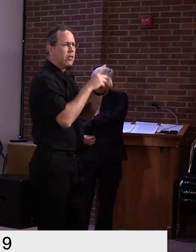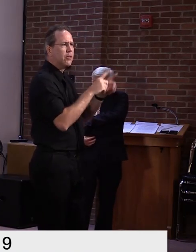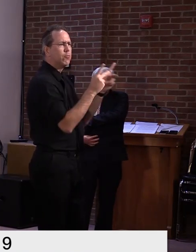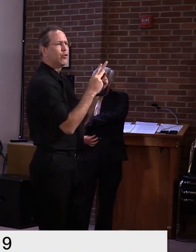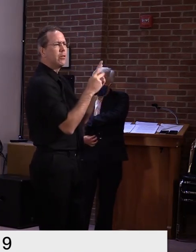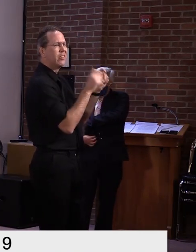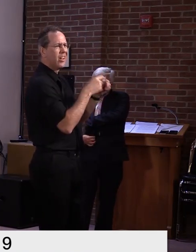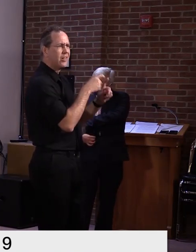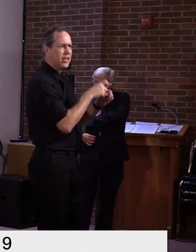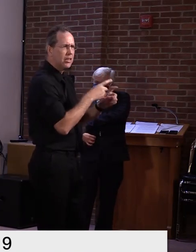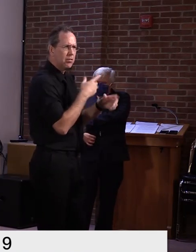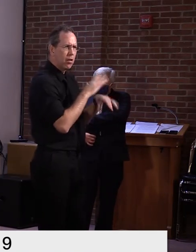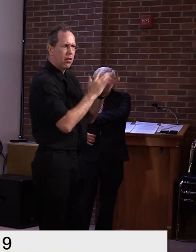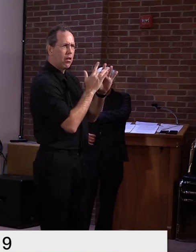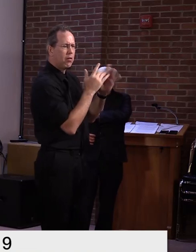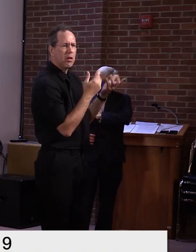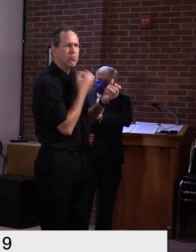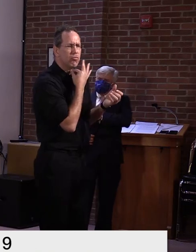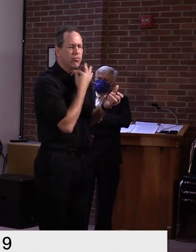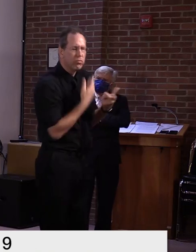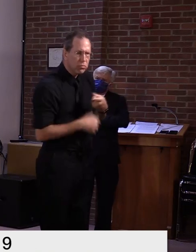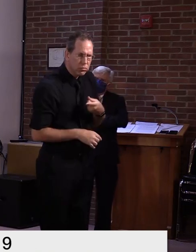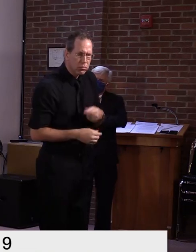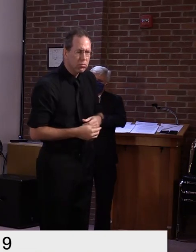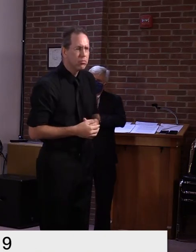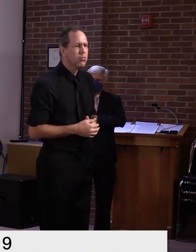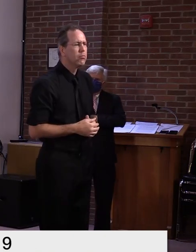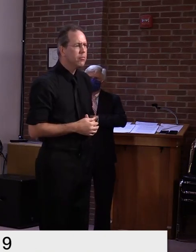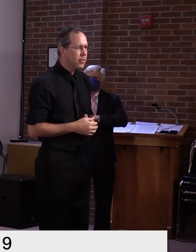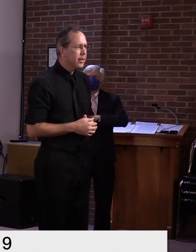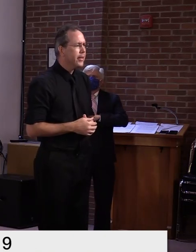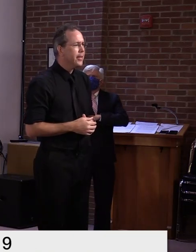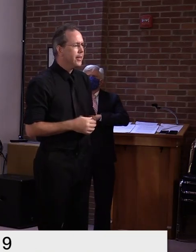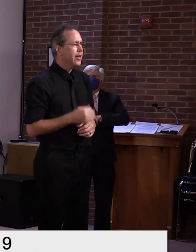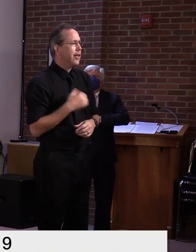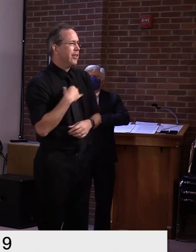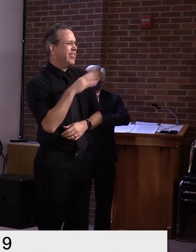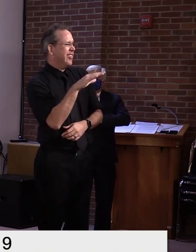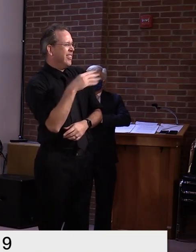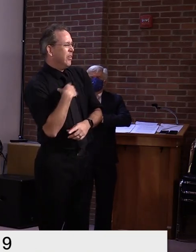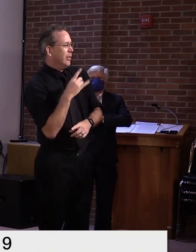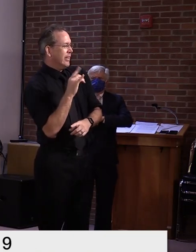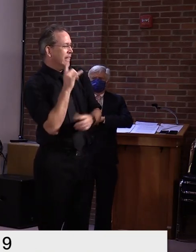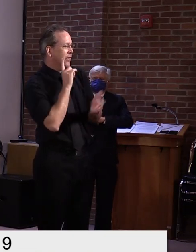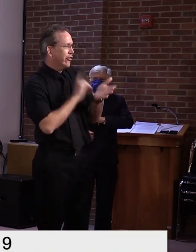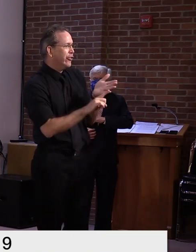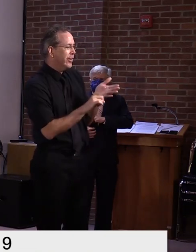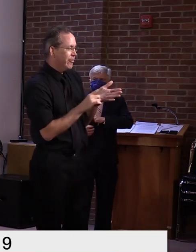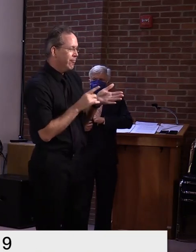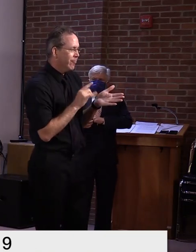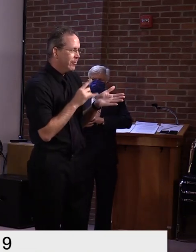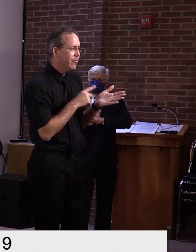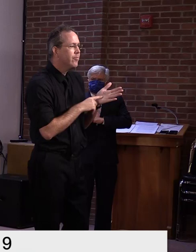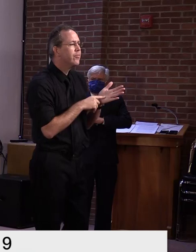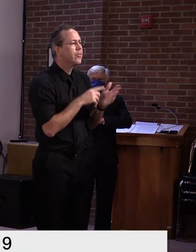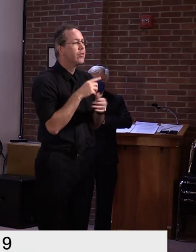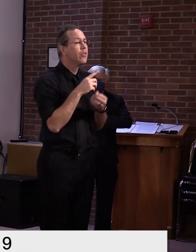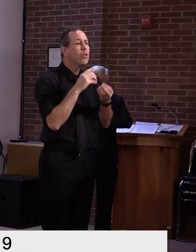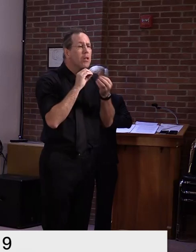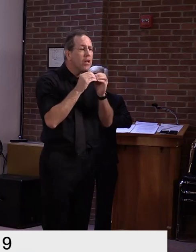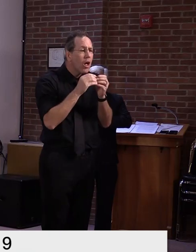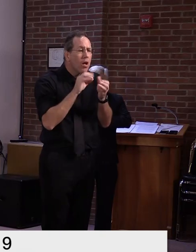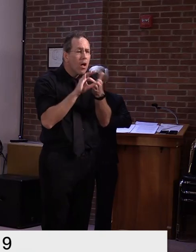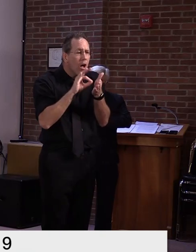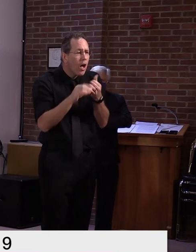only keeps track of the number of passed permits, not the failure rate. So they haven't